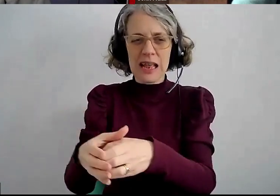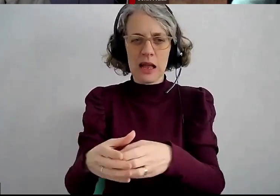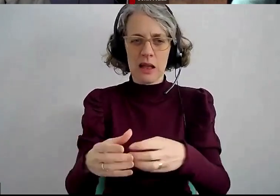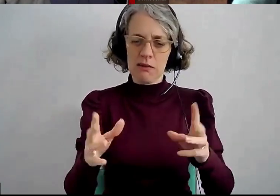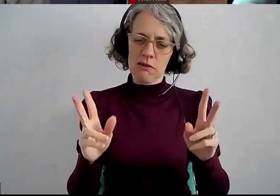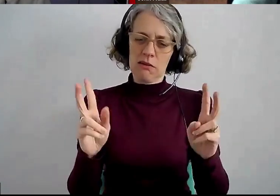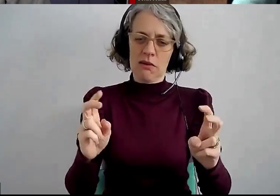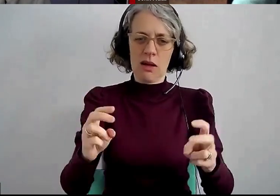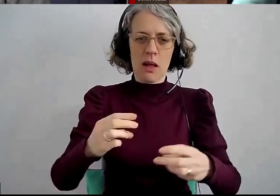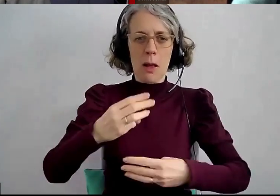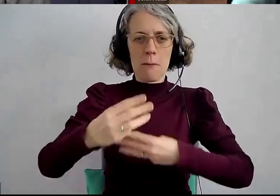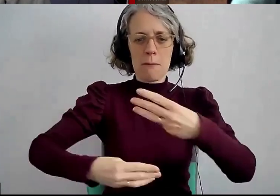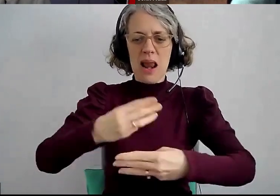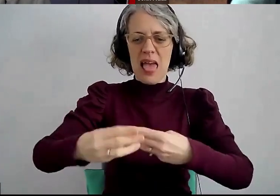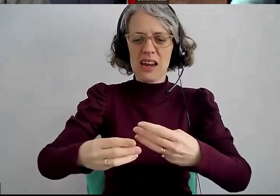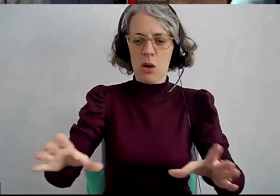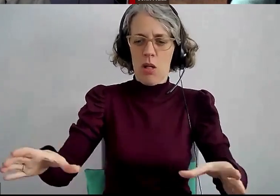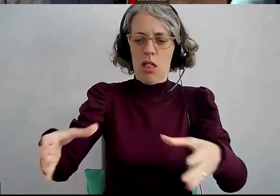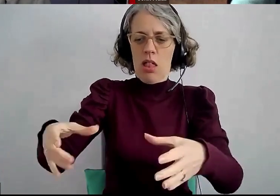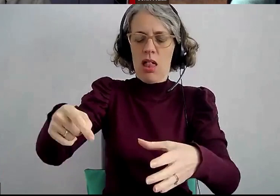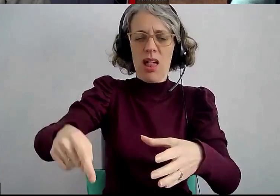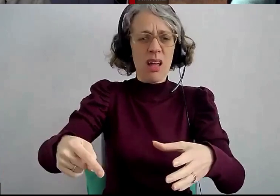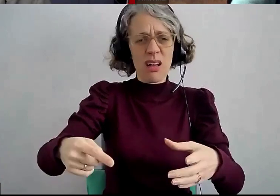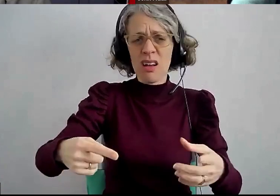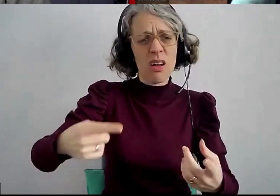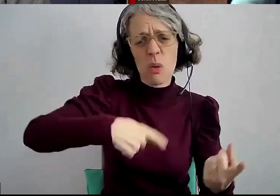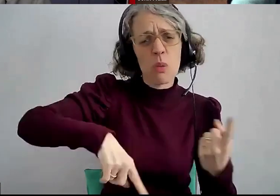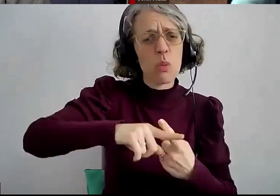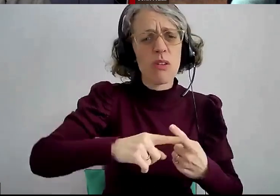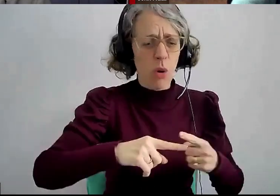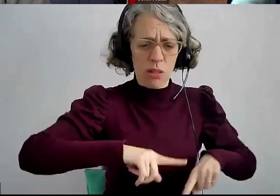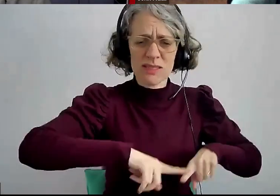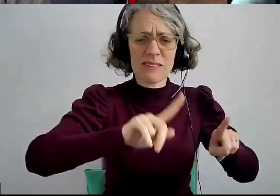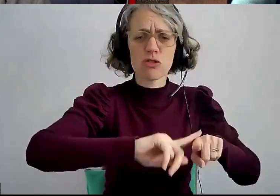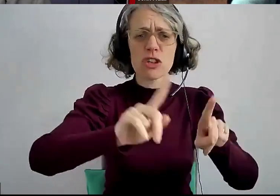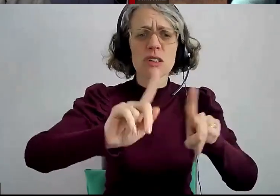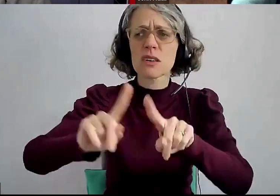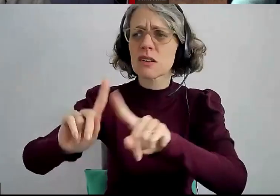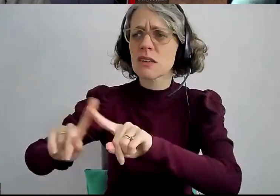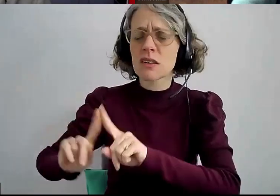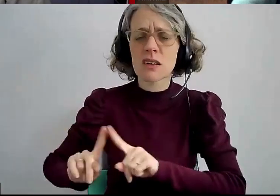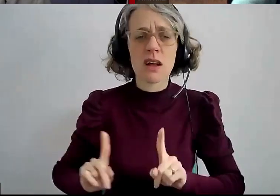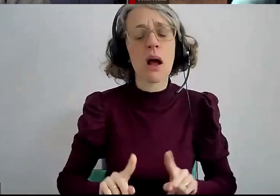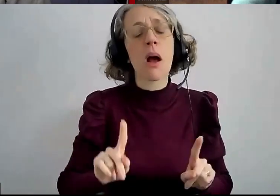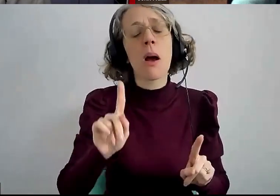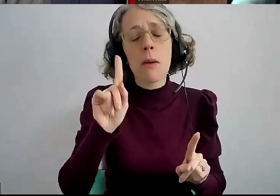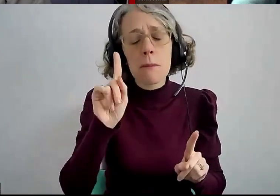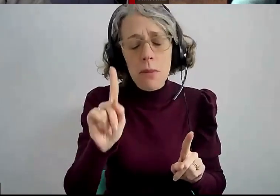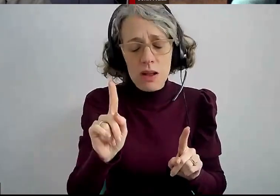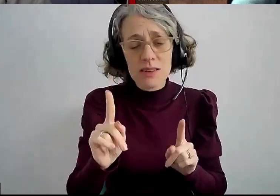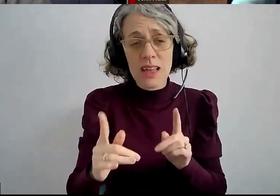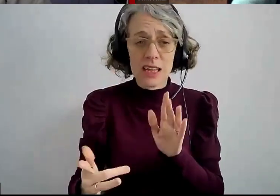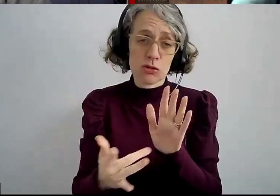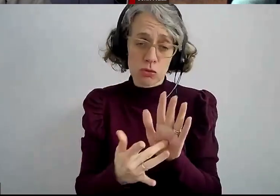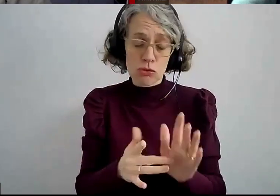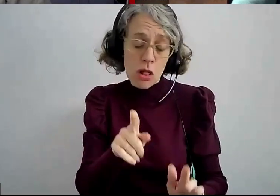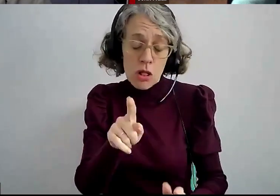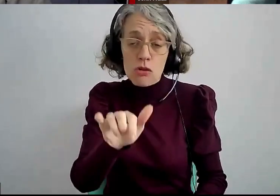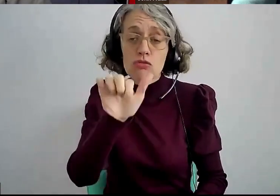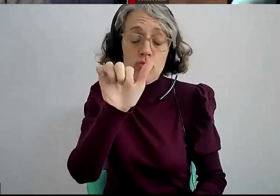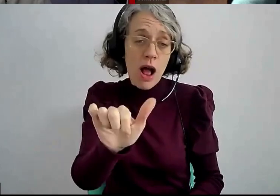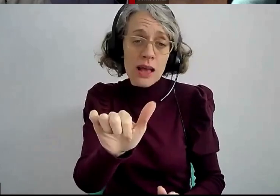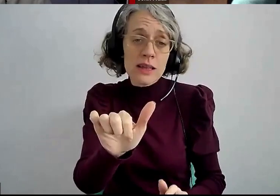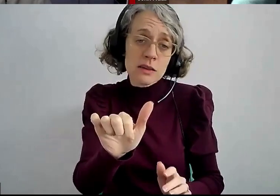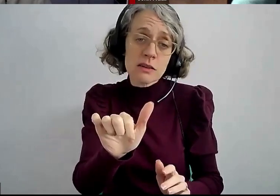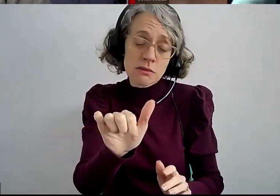millennials. We're all different. But it is crucial, you're quite right, to